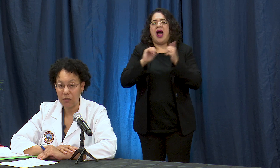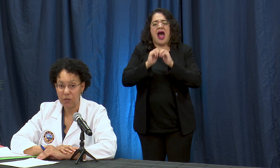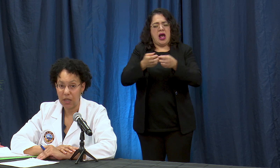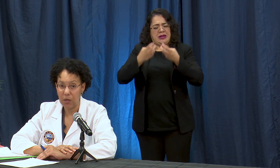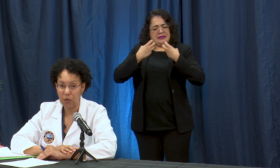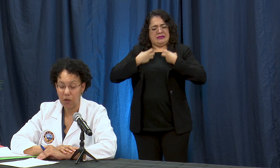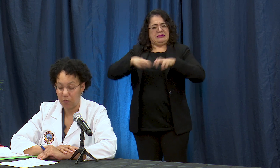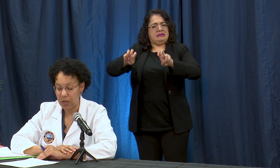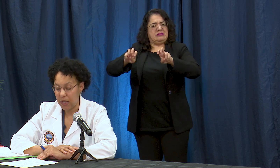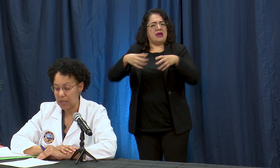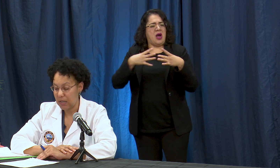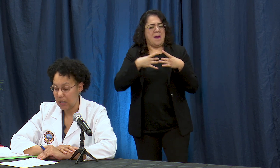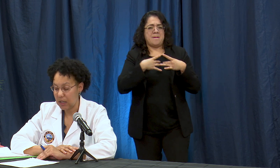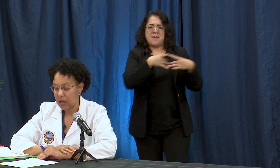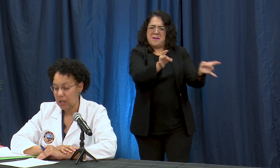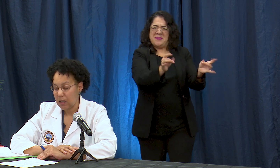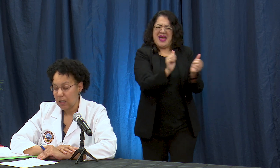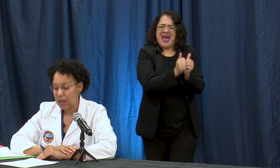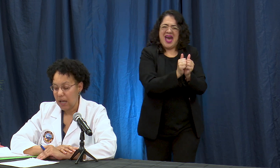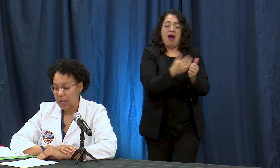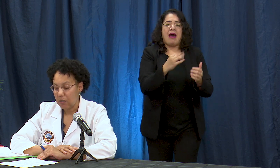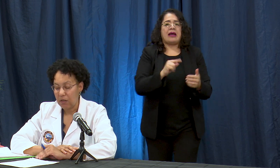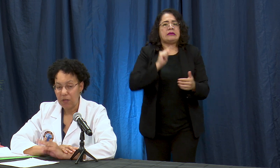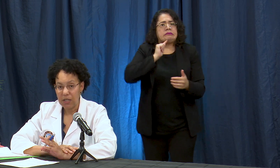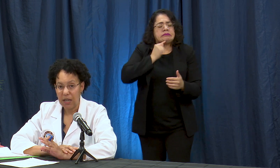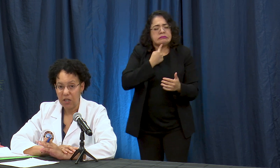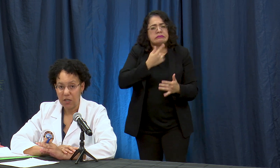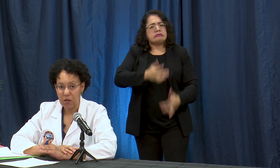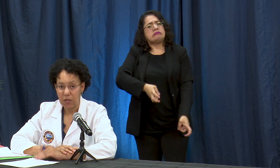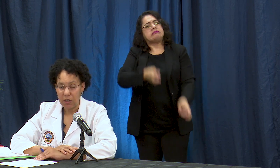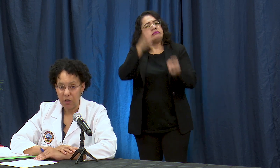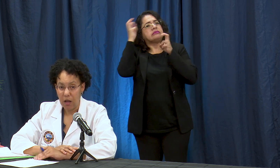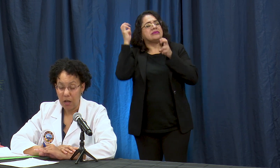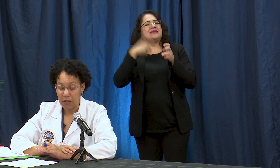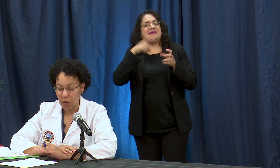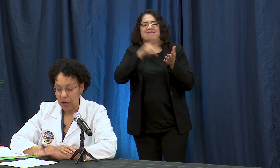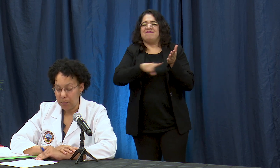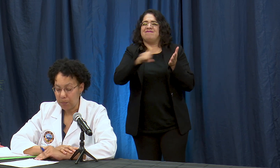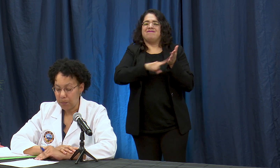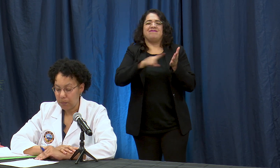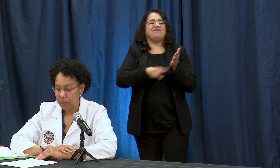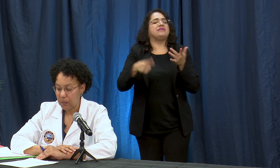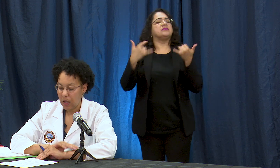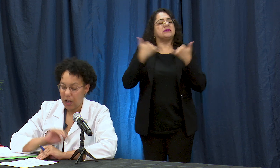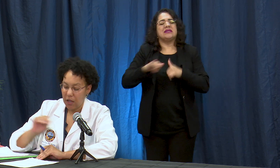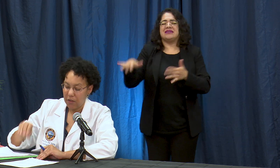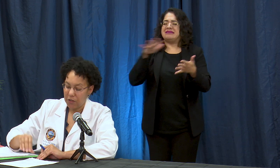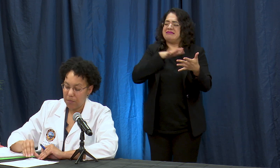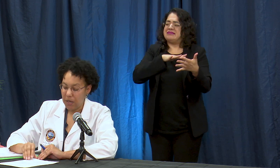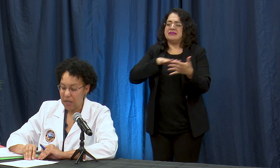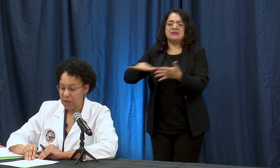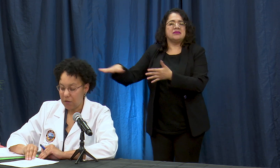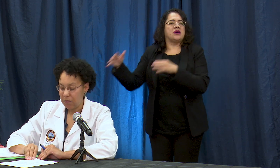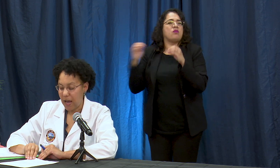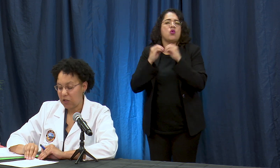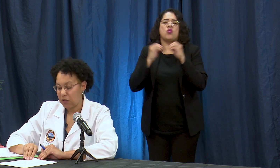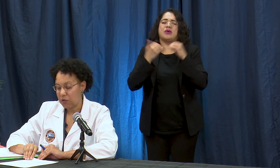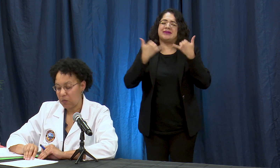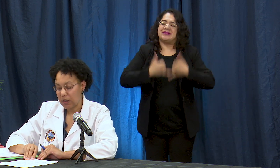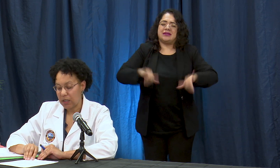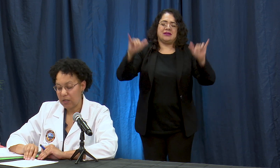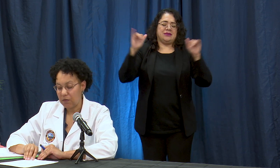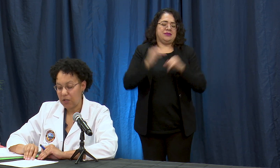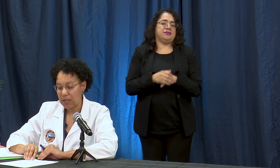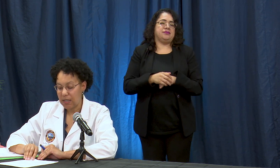features associated with COVID-19, and investigations are ongoing. There's many different